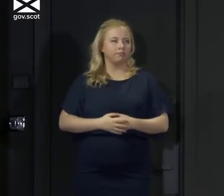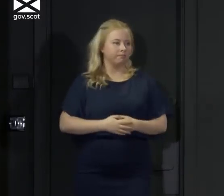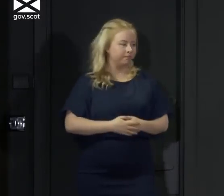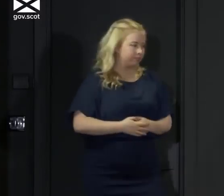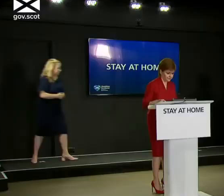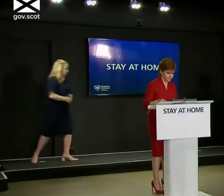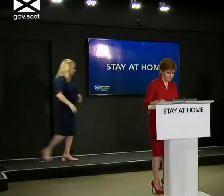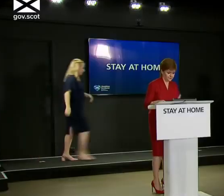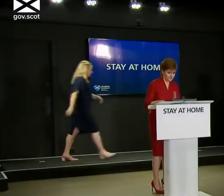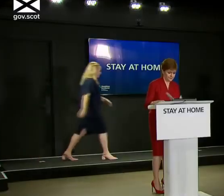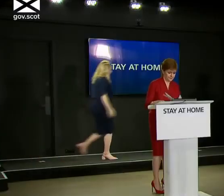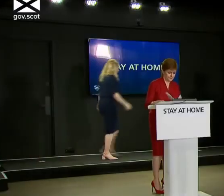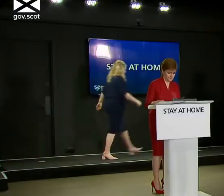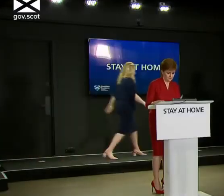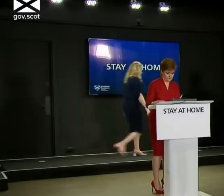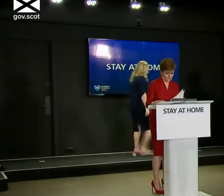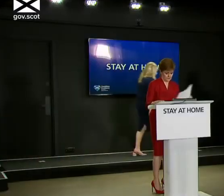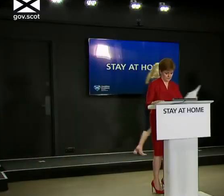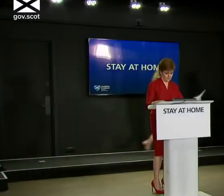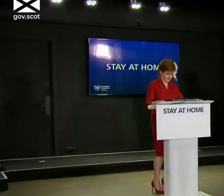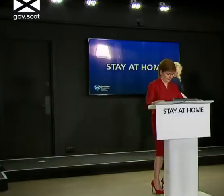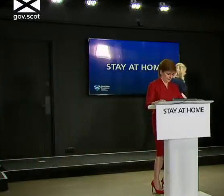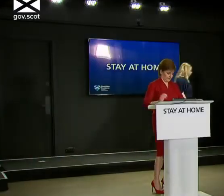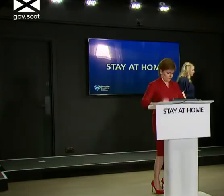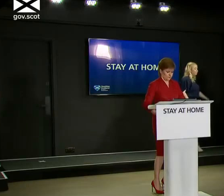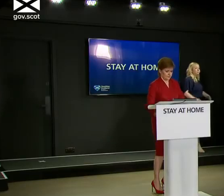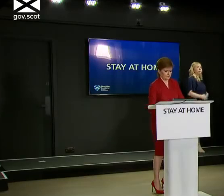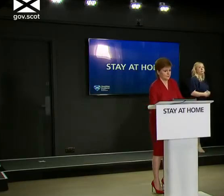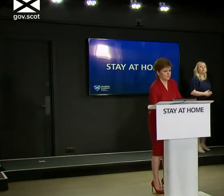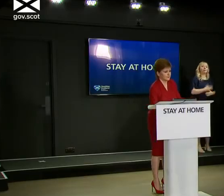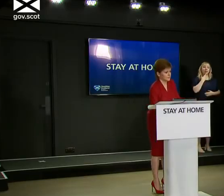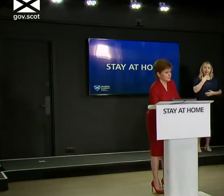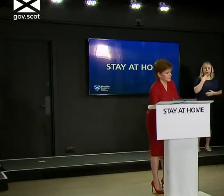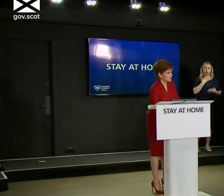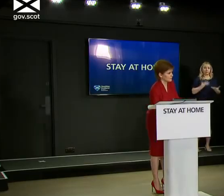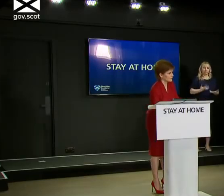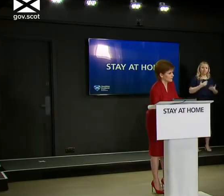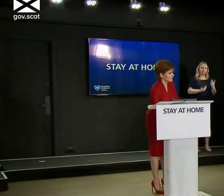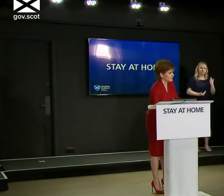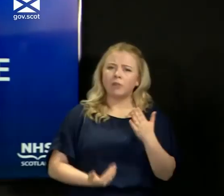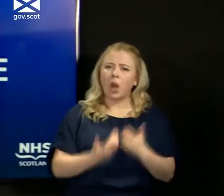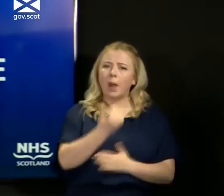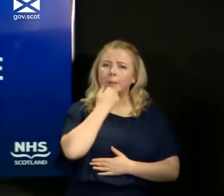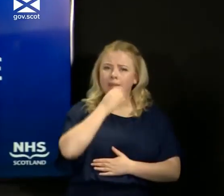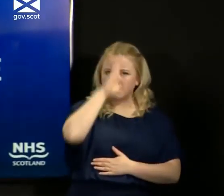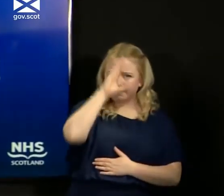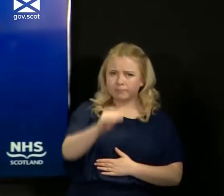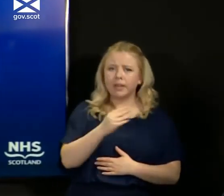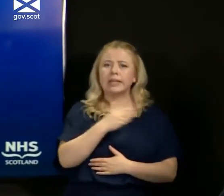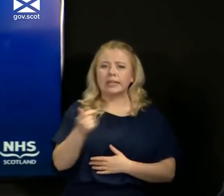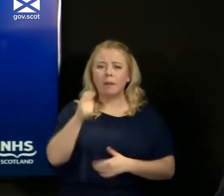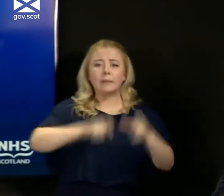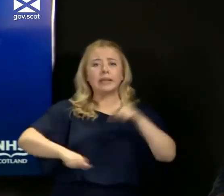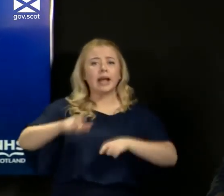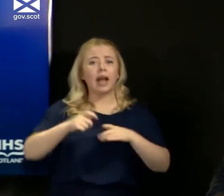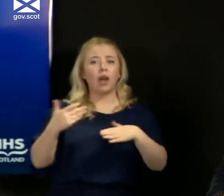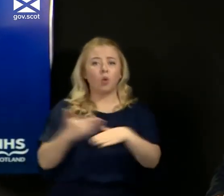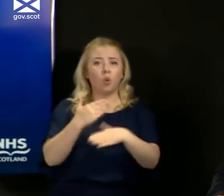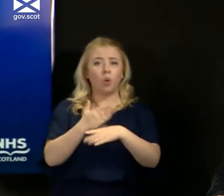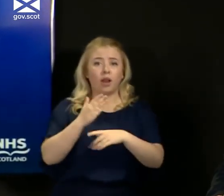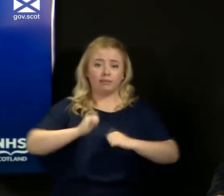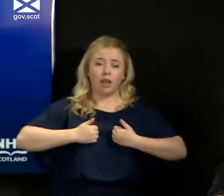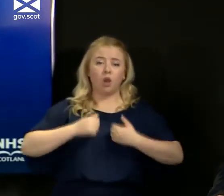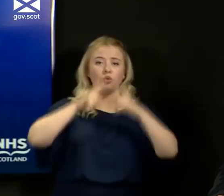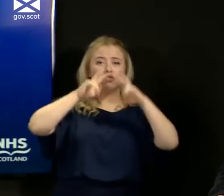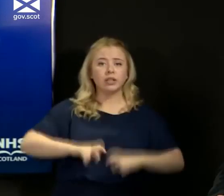normal. Gregor. Well, thank you, First Minister. Today, I want to update you on some of the work being conducted by scientists in the research community in